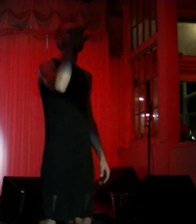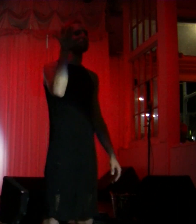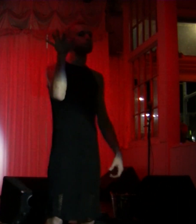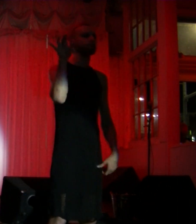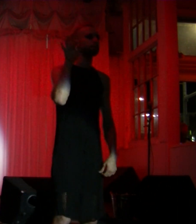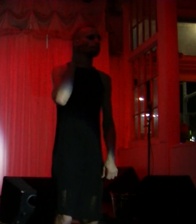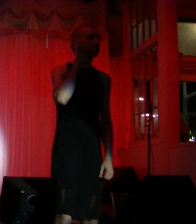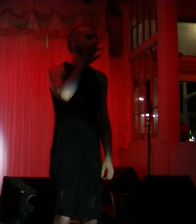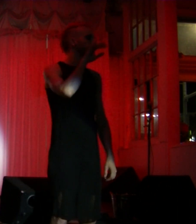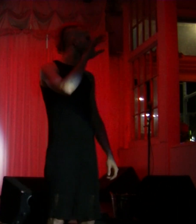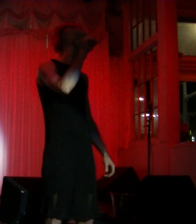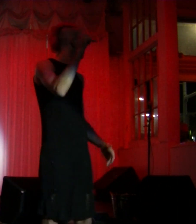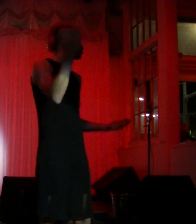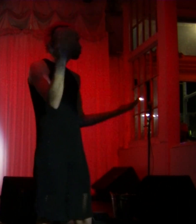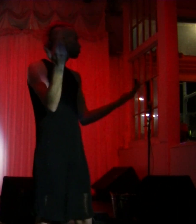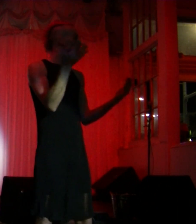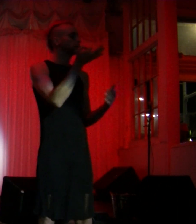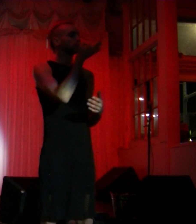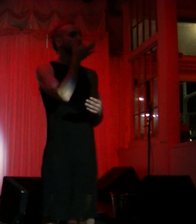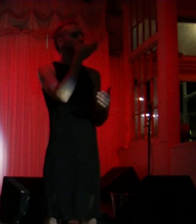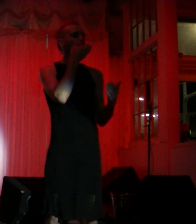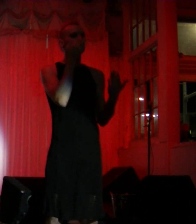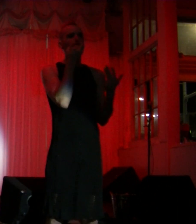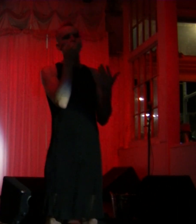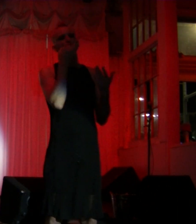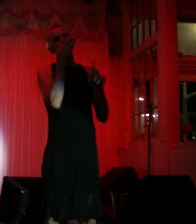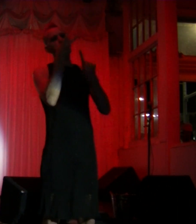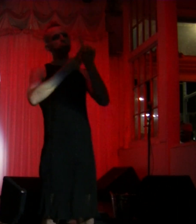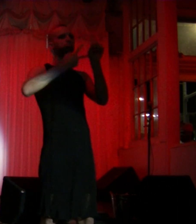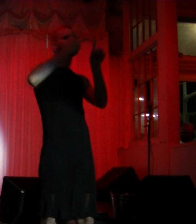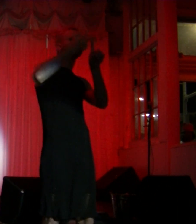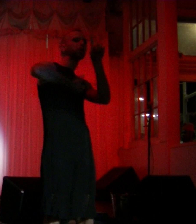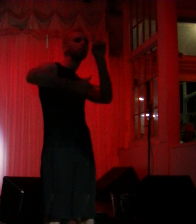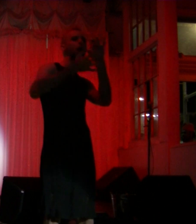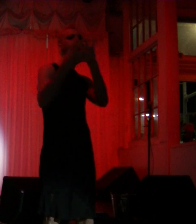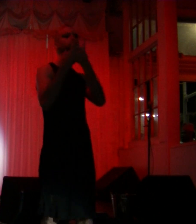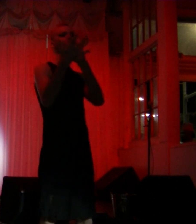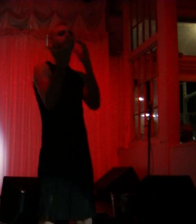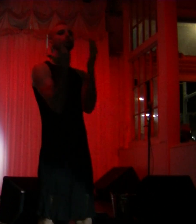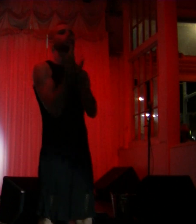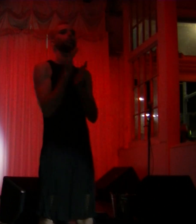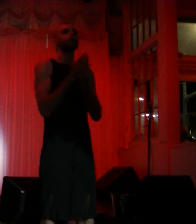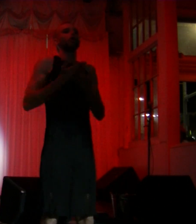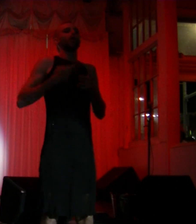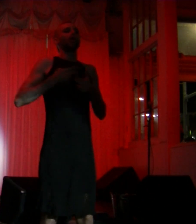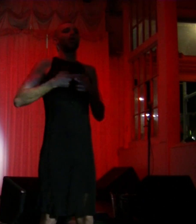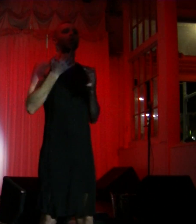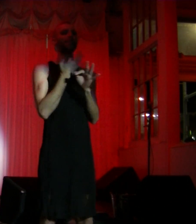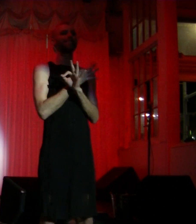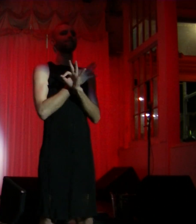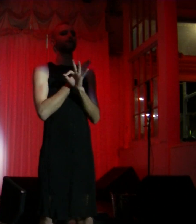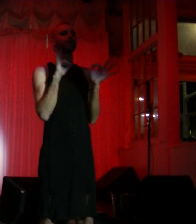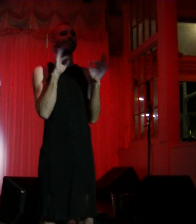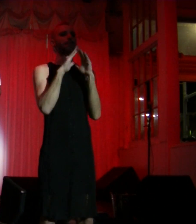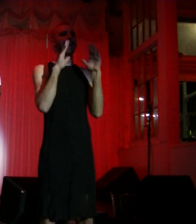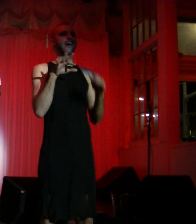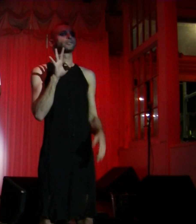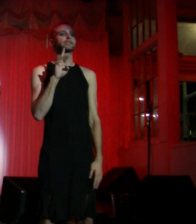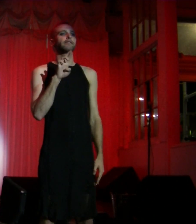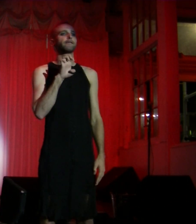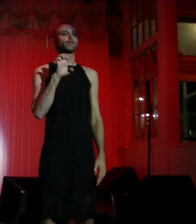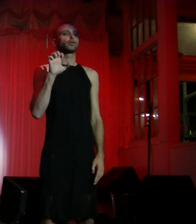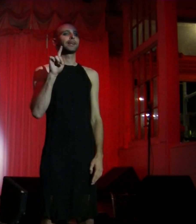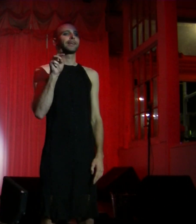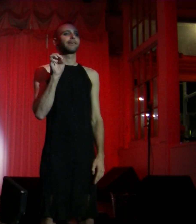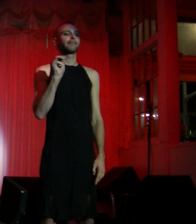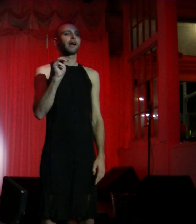So I have this new book coming out in a couple of months called Freedom House, right? And thank you, I appreciate that. And it's really about